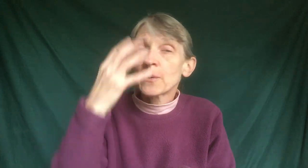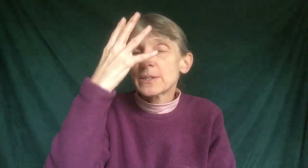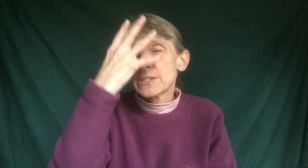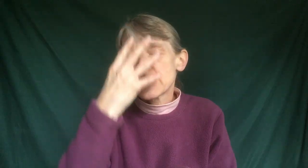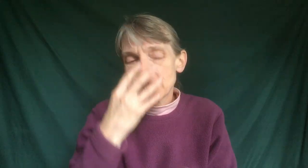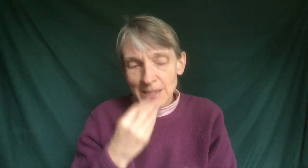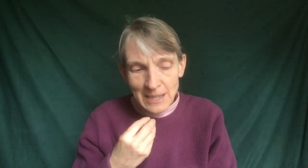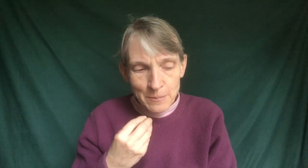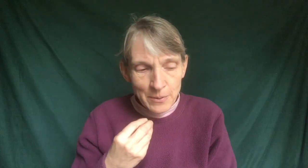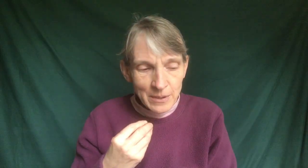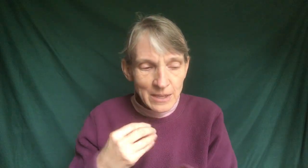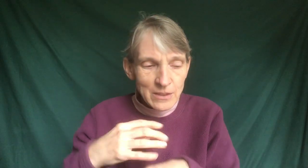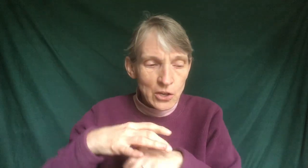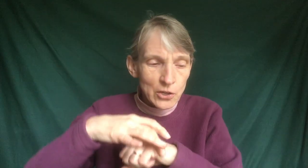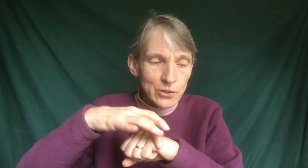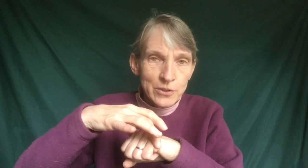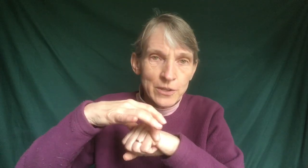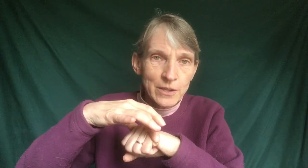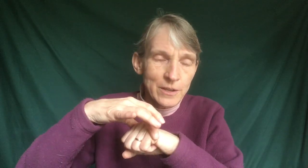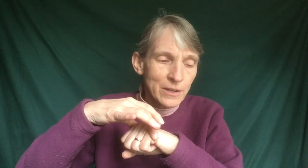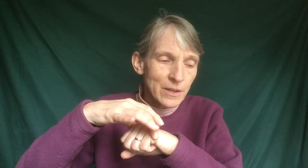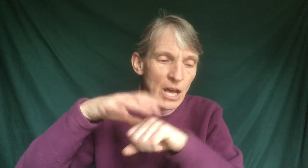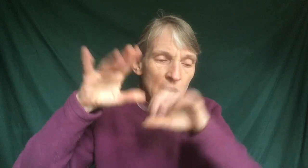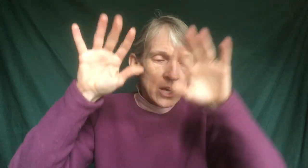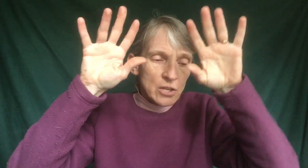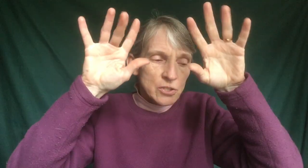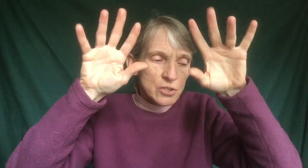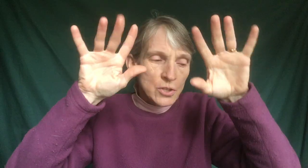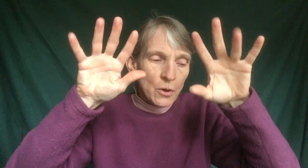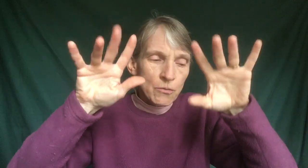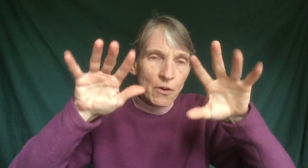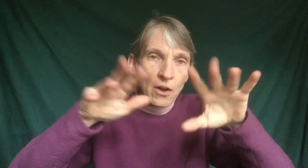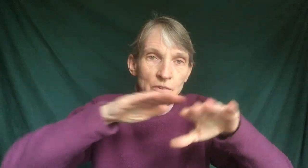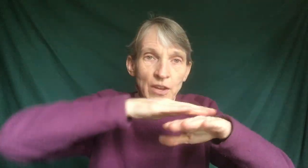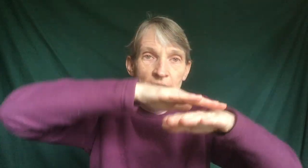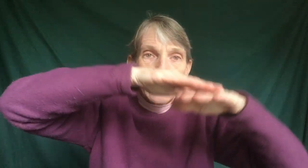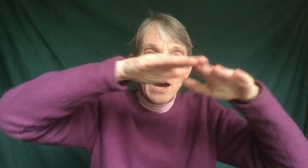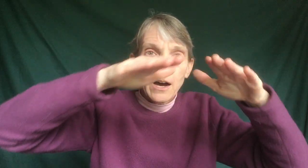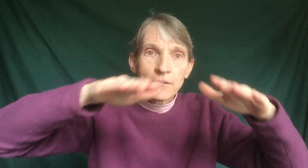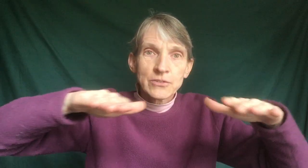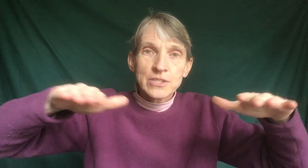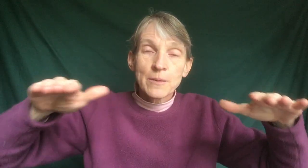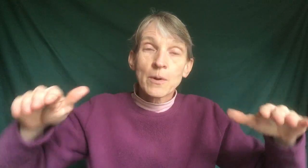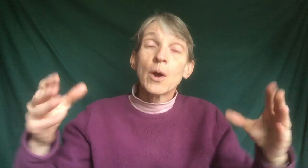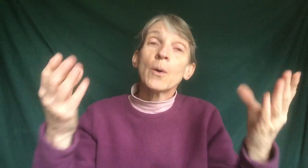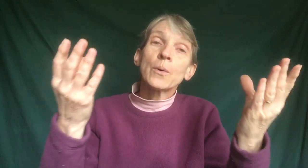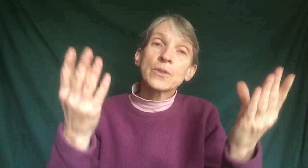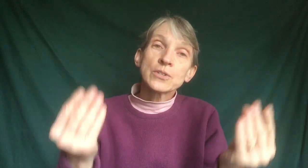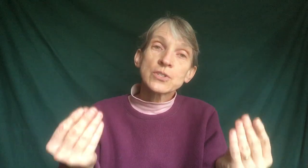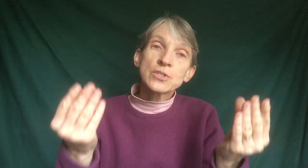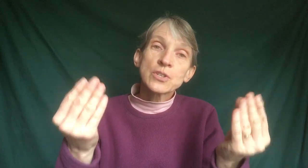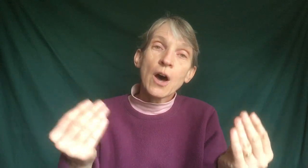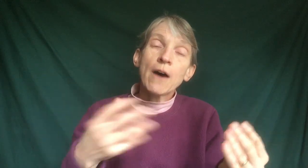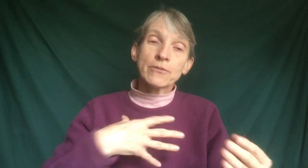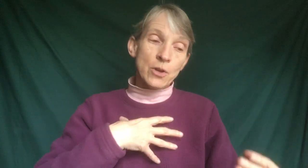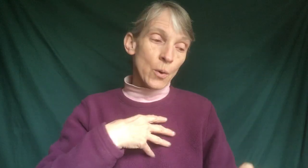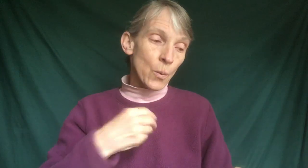going to sleep in the earth. Snow falls and covers them with a soft